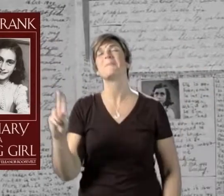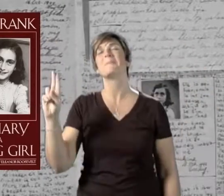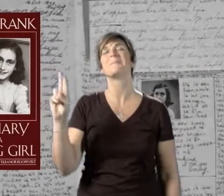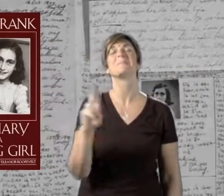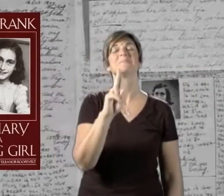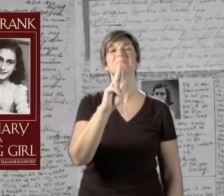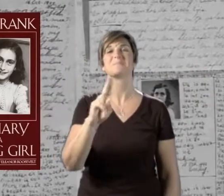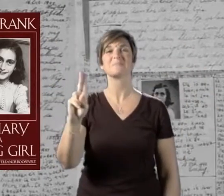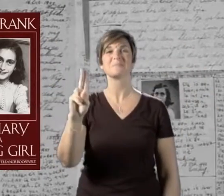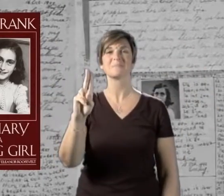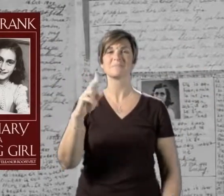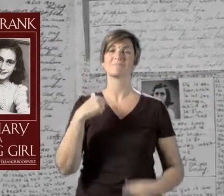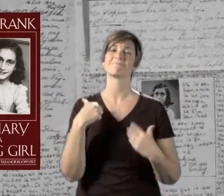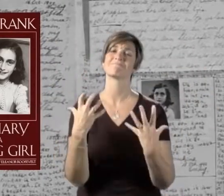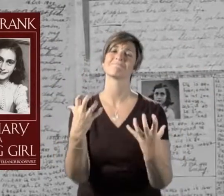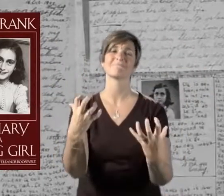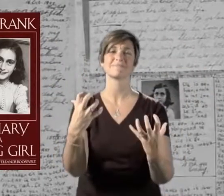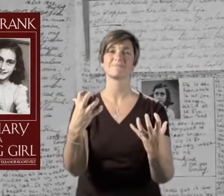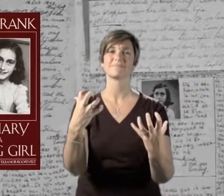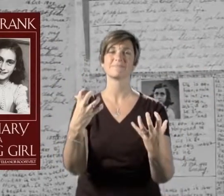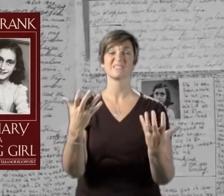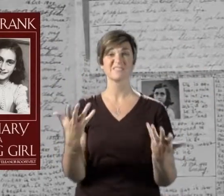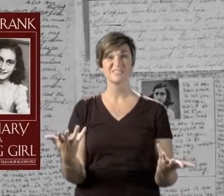day has gone by and none of it comes true.